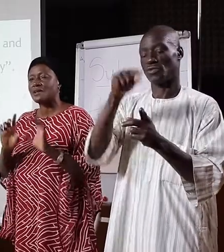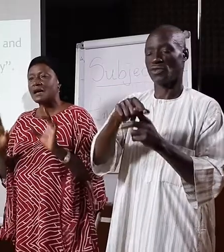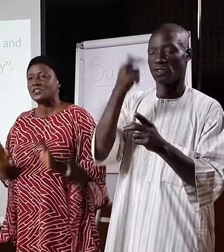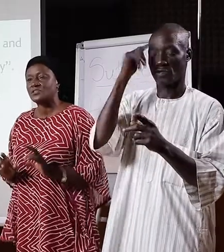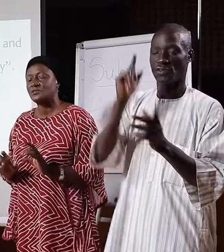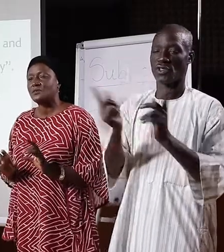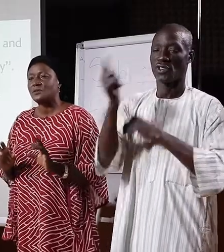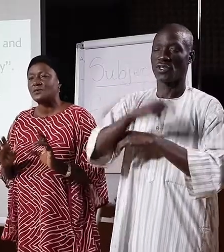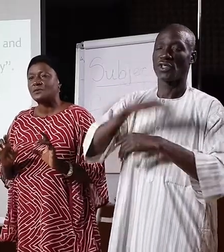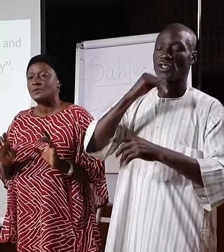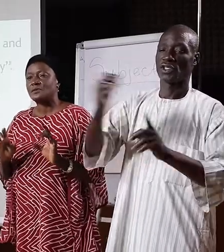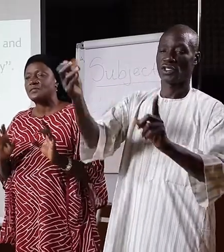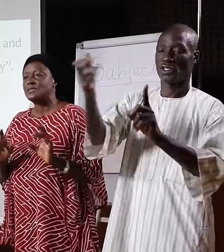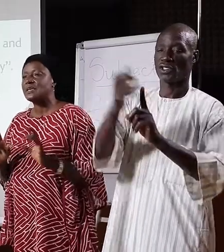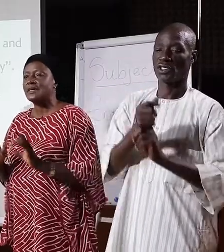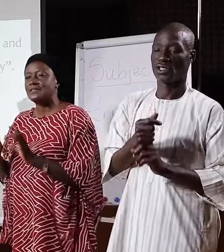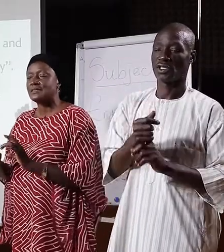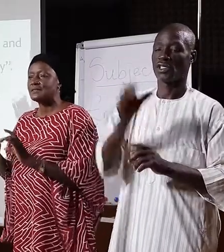is catch,